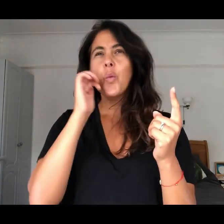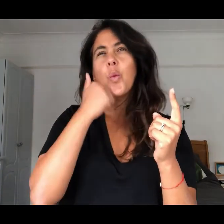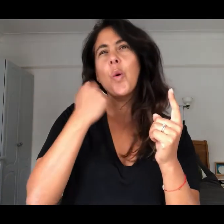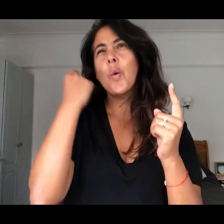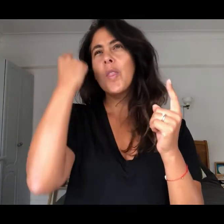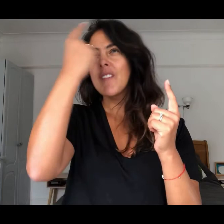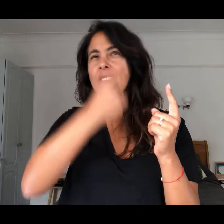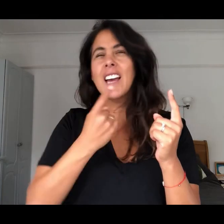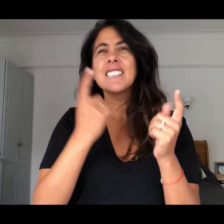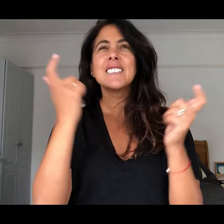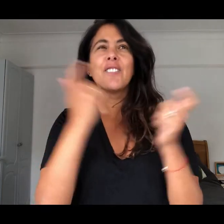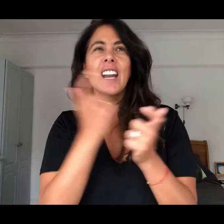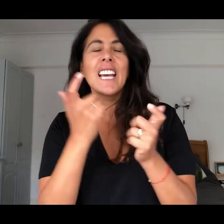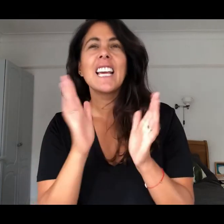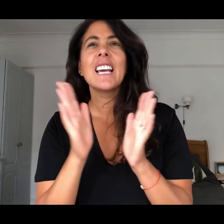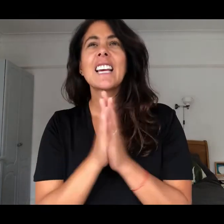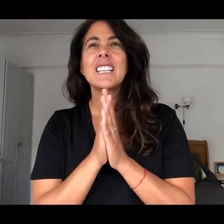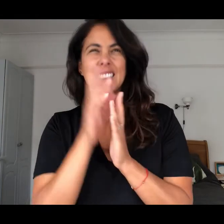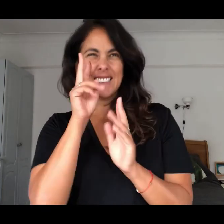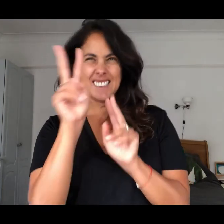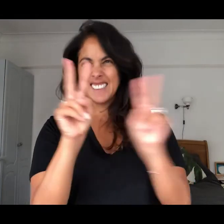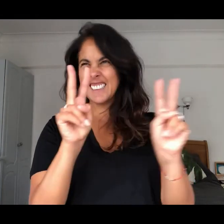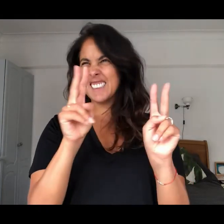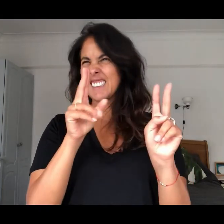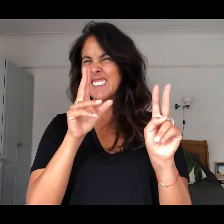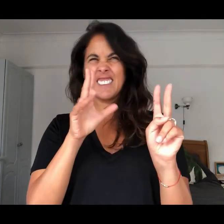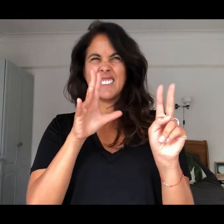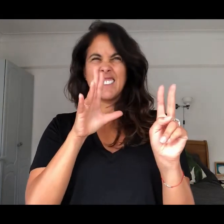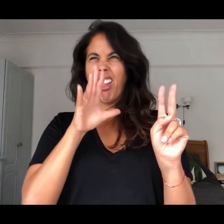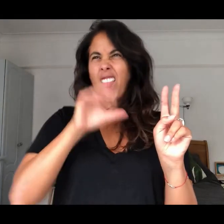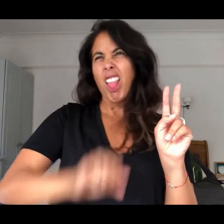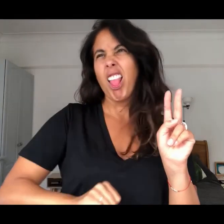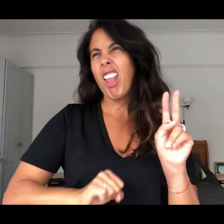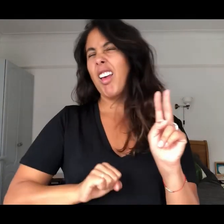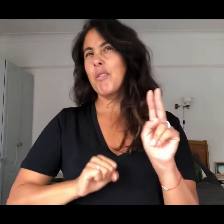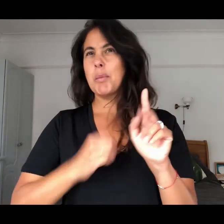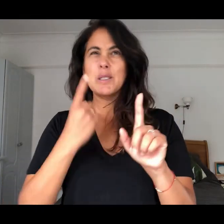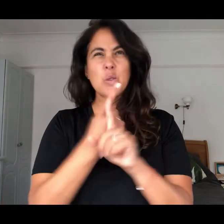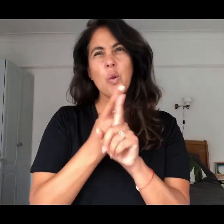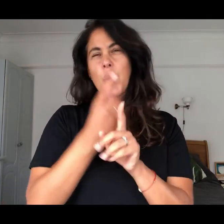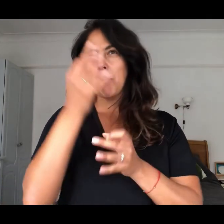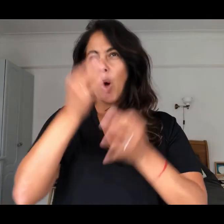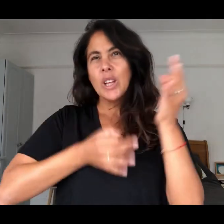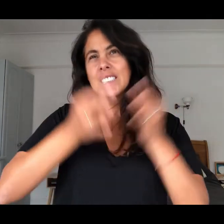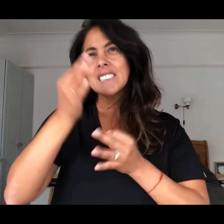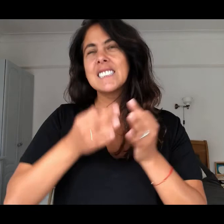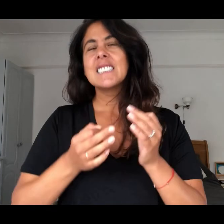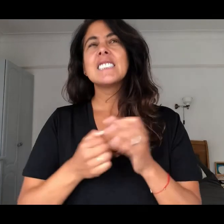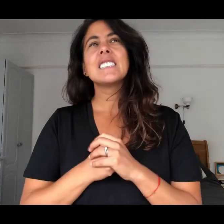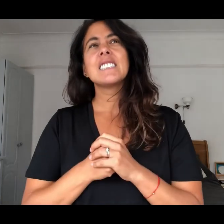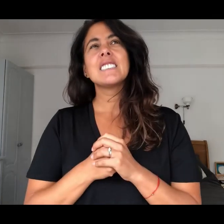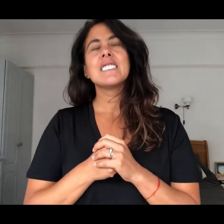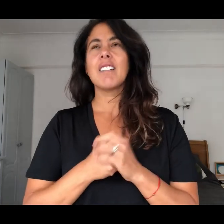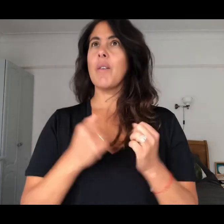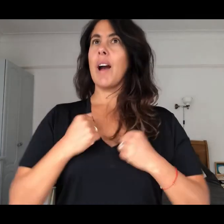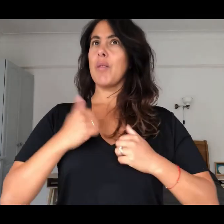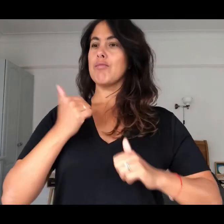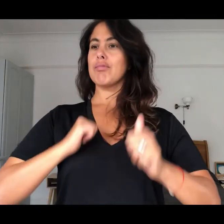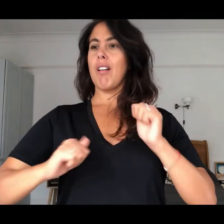other's warmth and funny faces, see each other's disgust as we talk male politics,